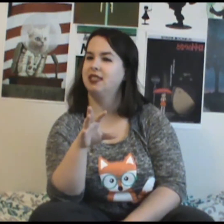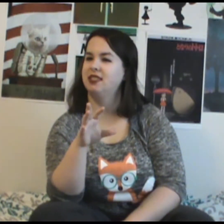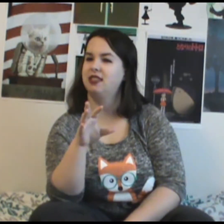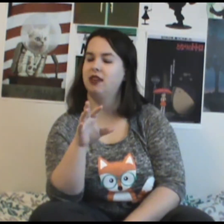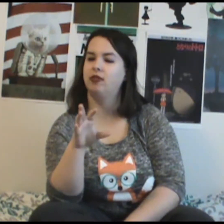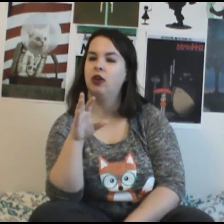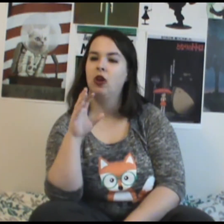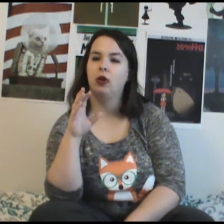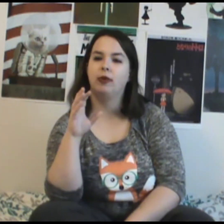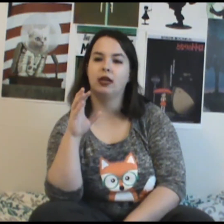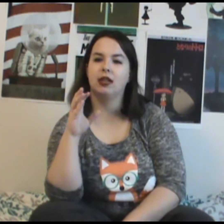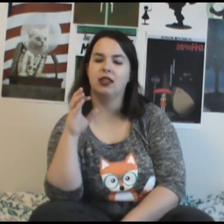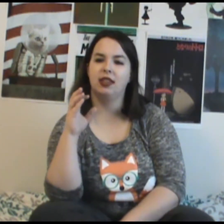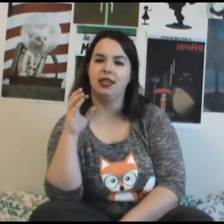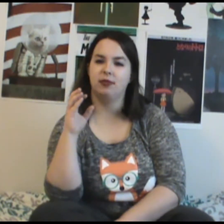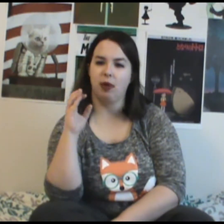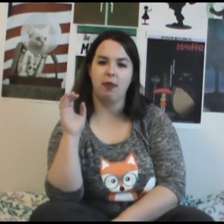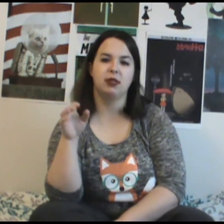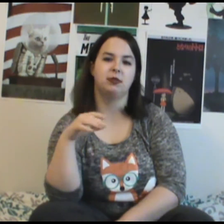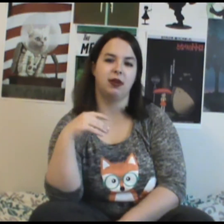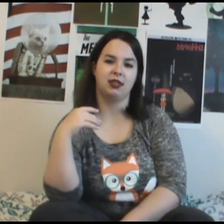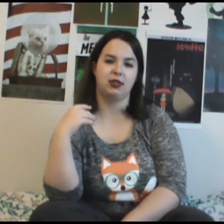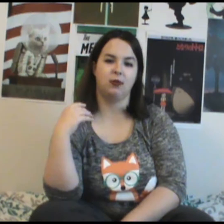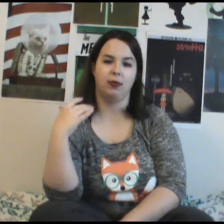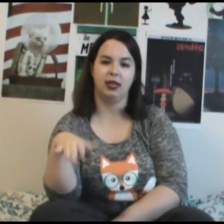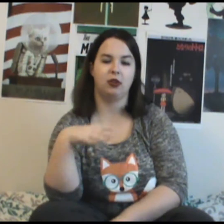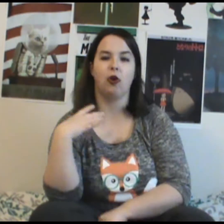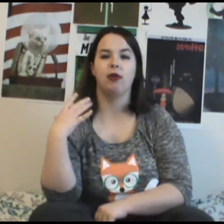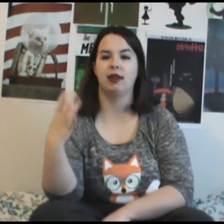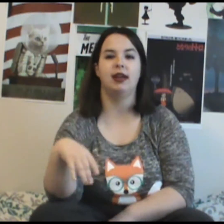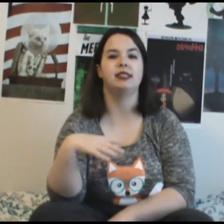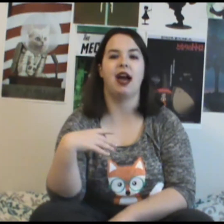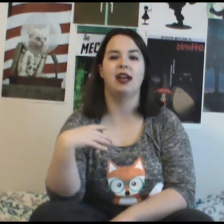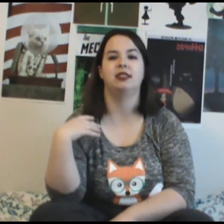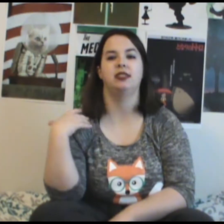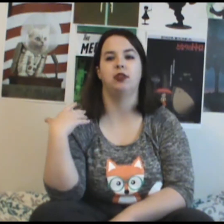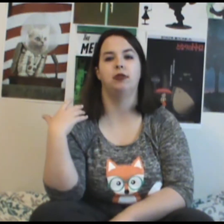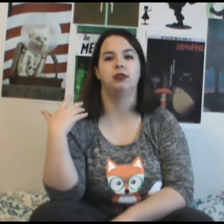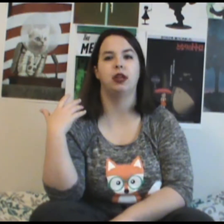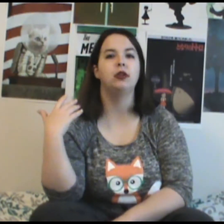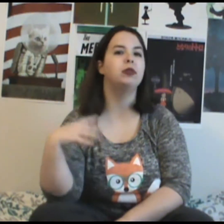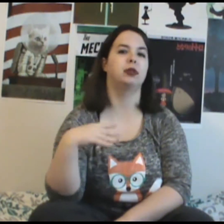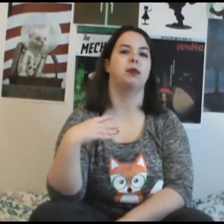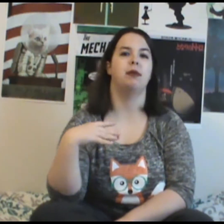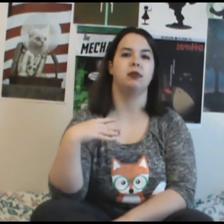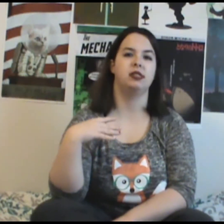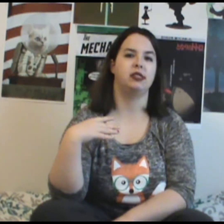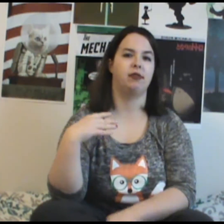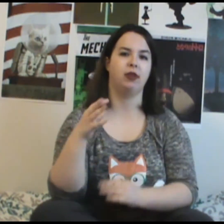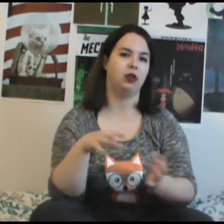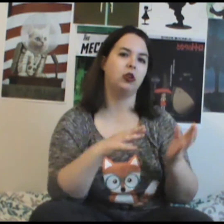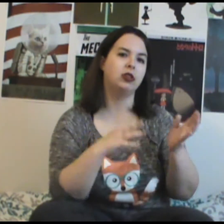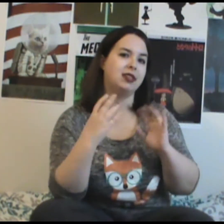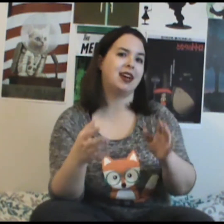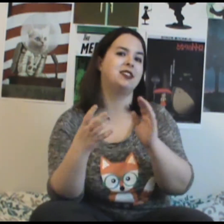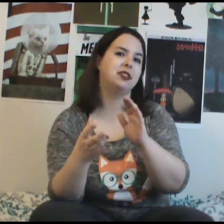and stuff, where these robbers were actually really good and nice guys and chose to do this robbery and stuff for good